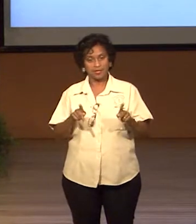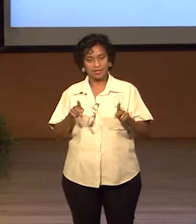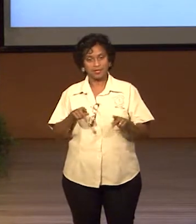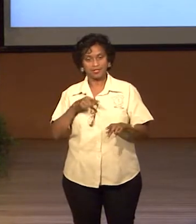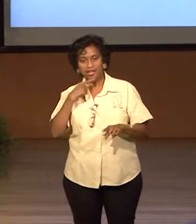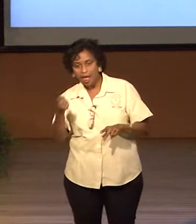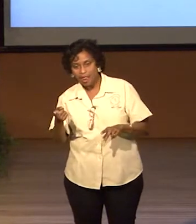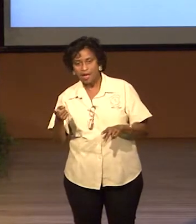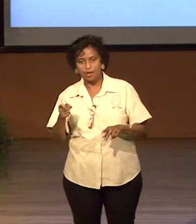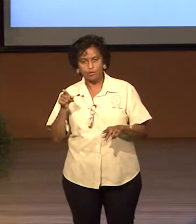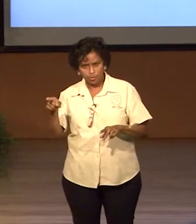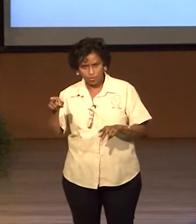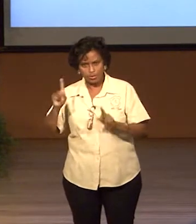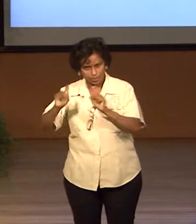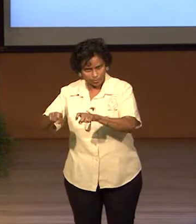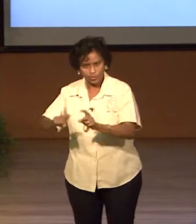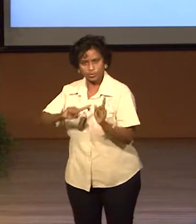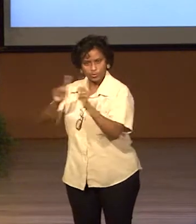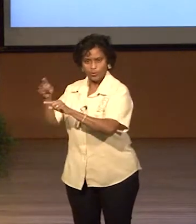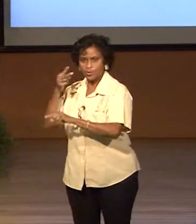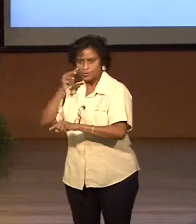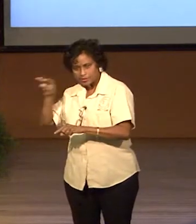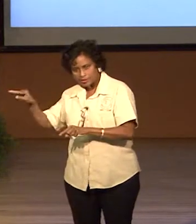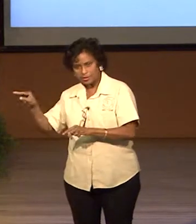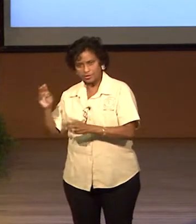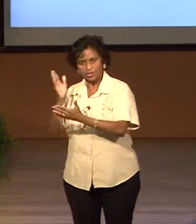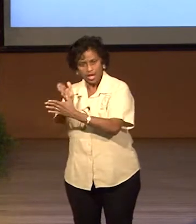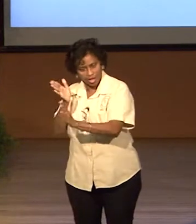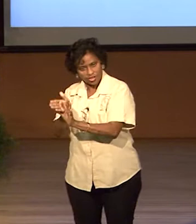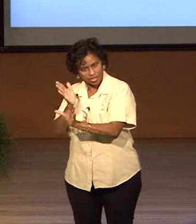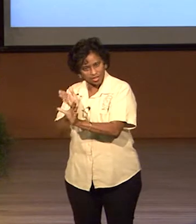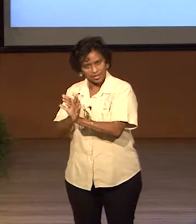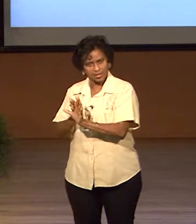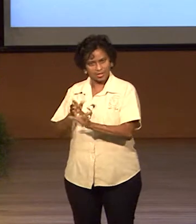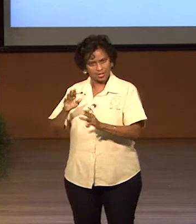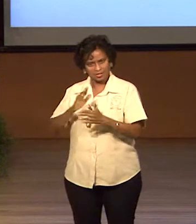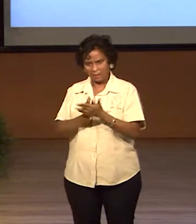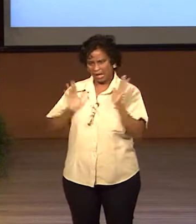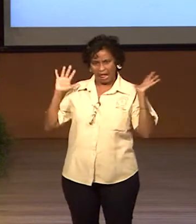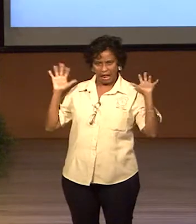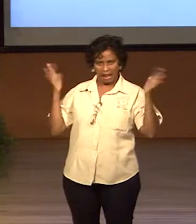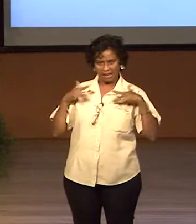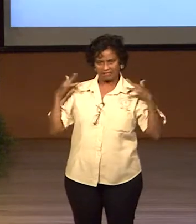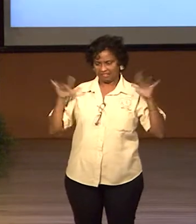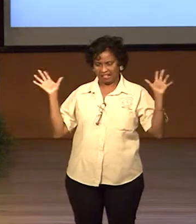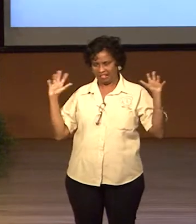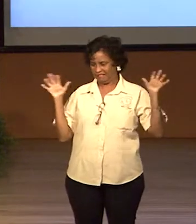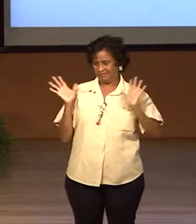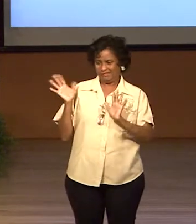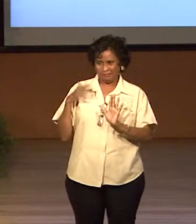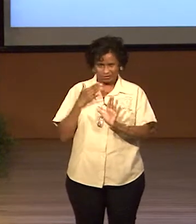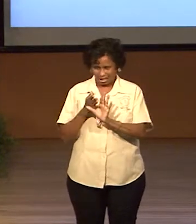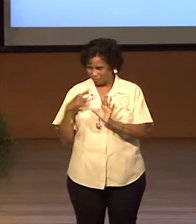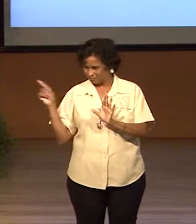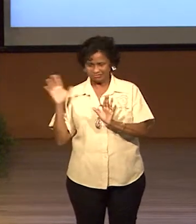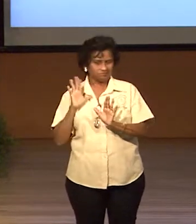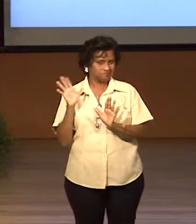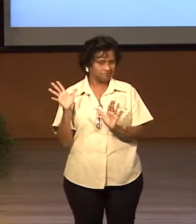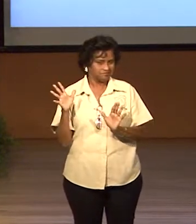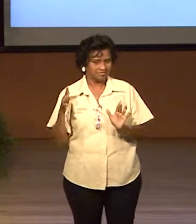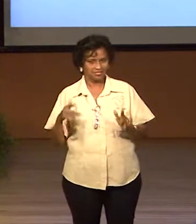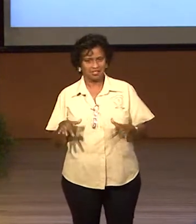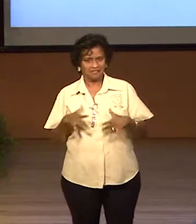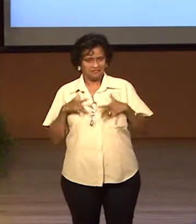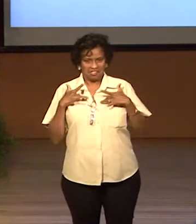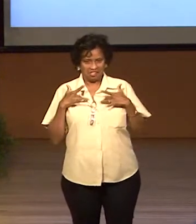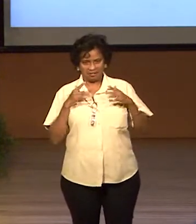or a psychologist or whatever, they would rebel against that because of all the things we talked about. They would feel they're being judged.